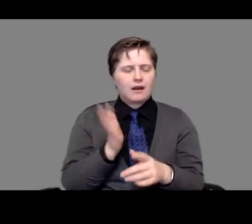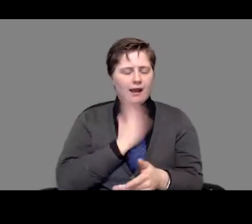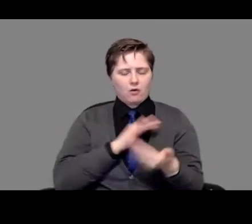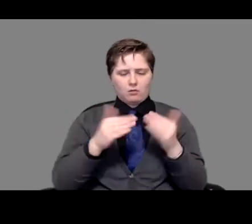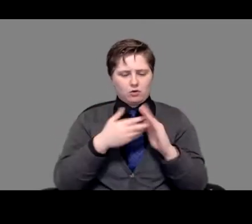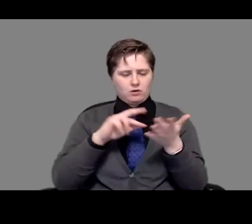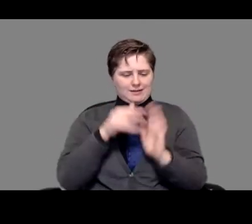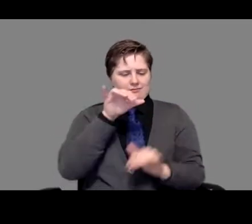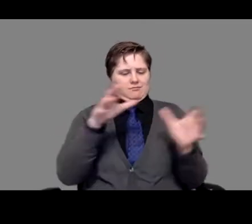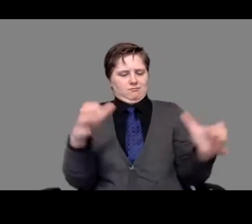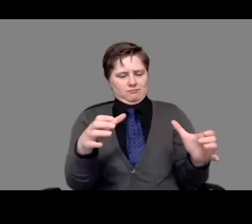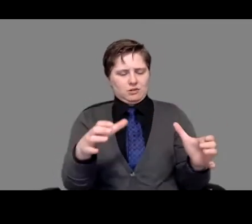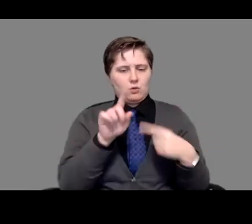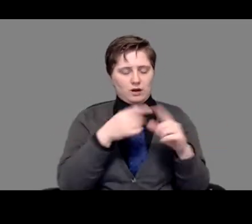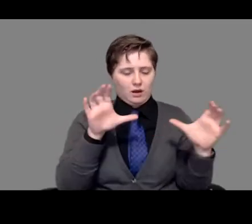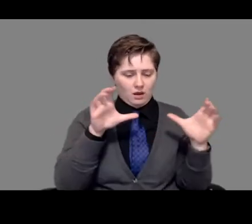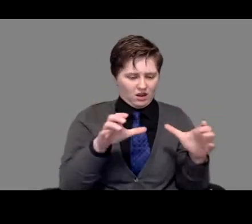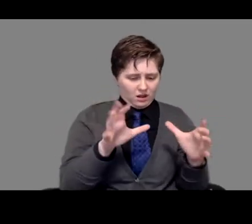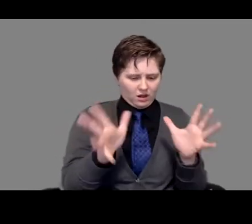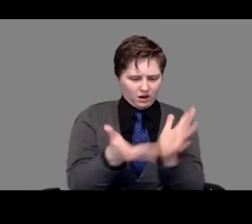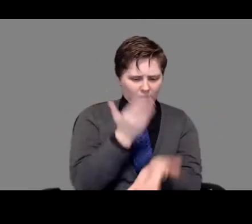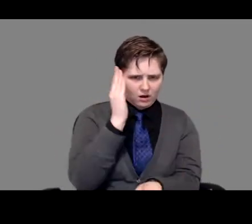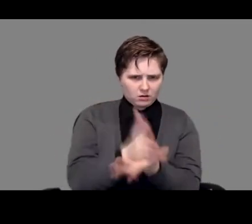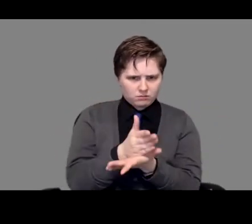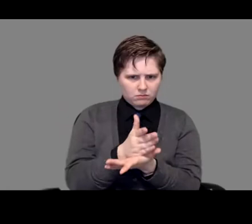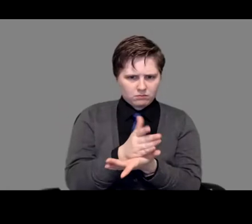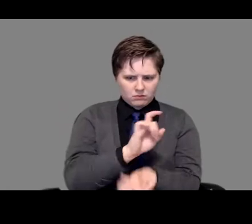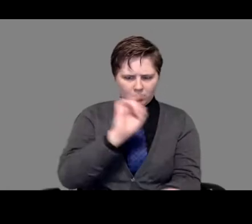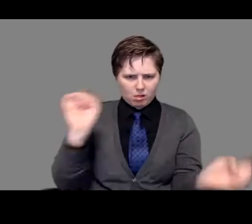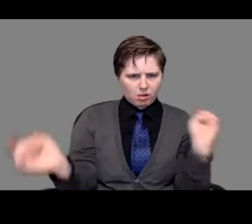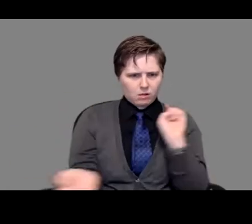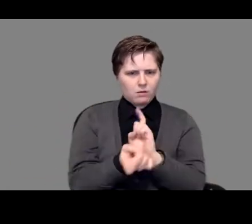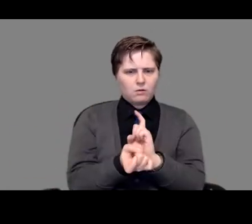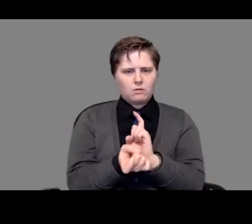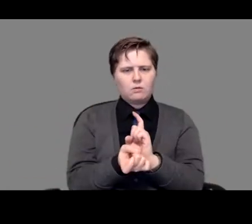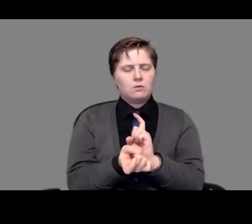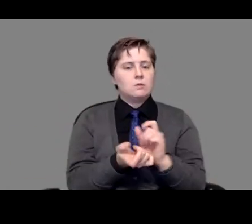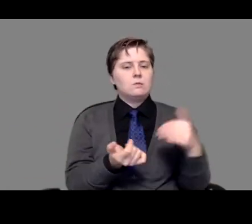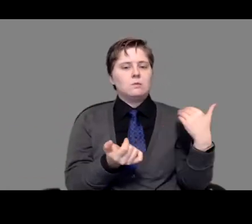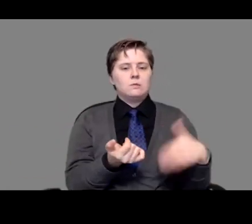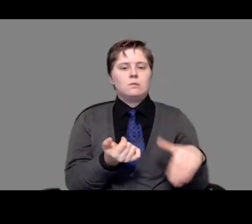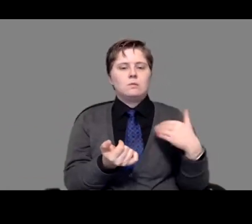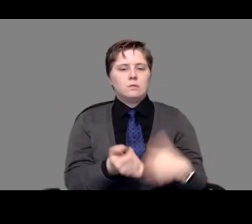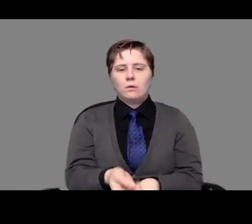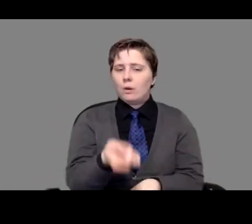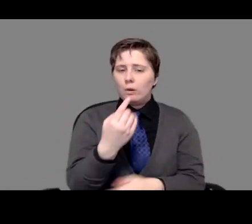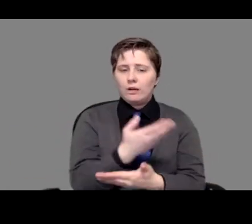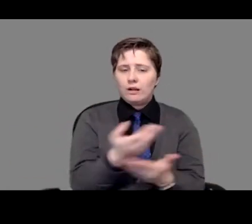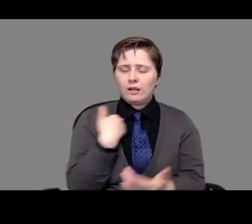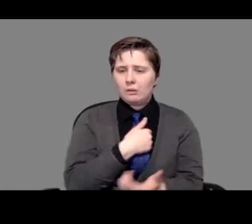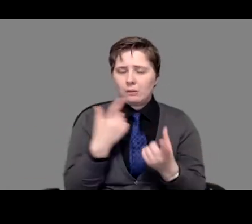And so when that comes to a halt and is drastically altered, one of the things that we had to